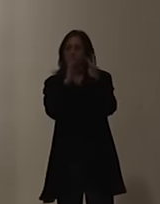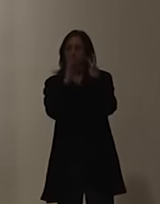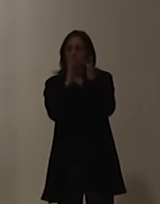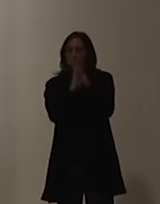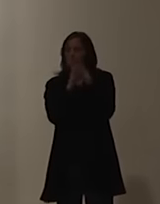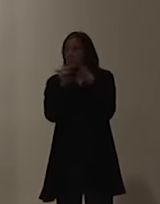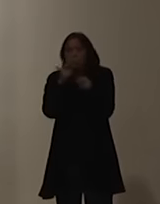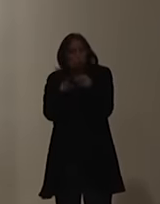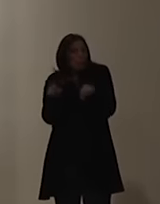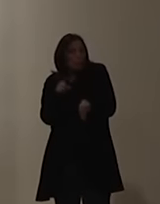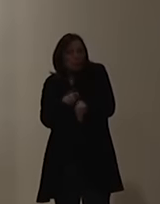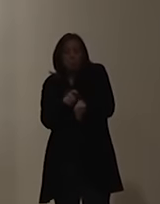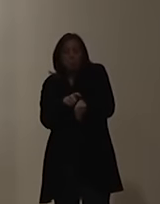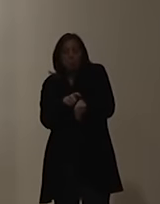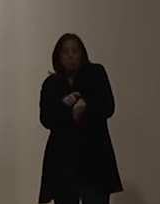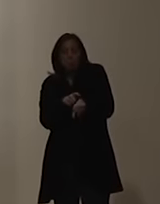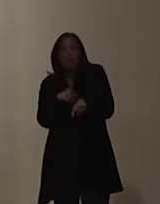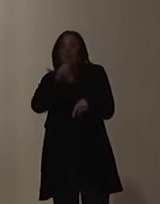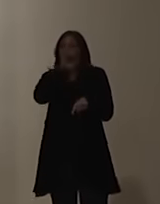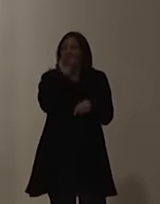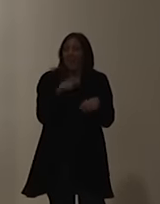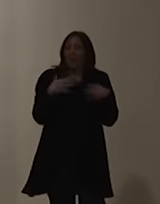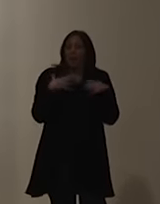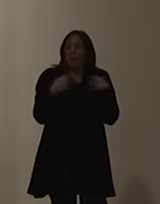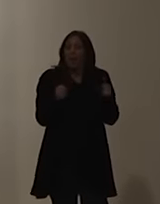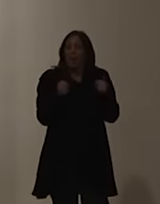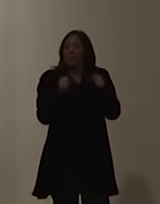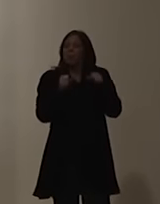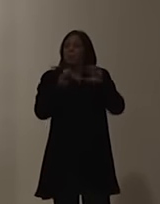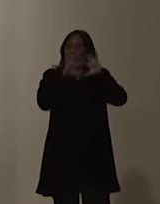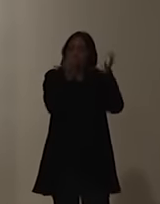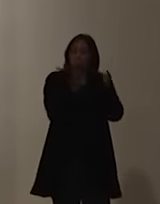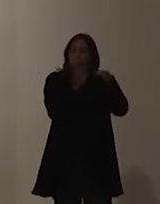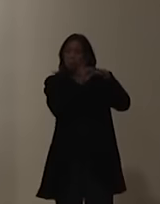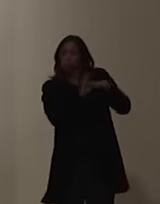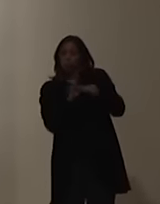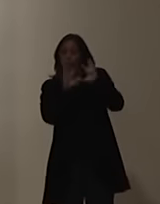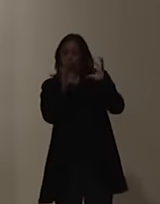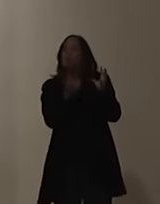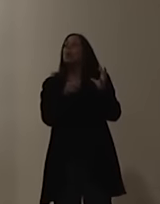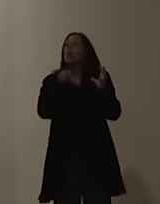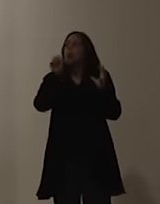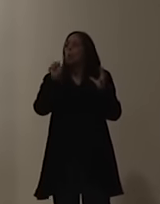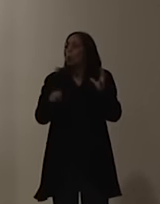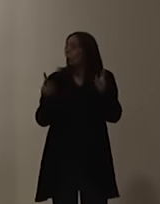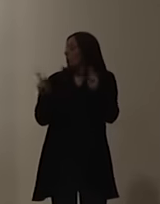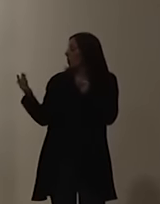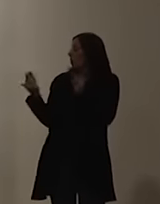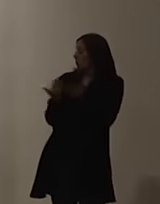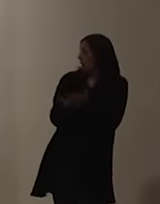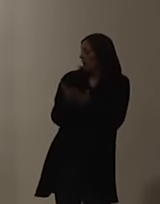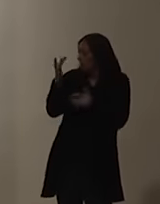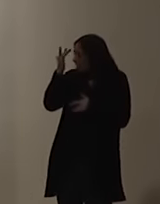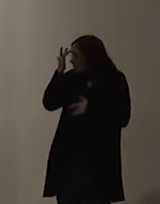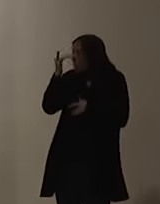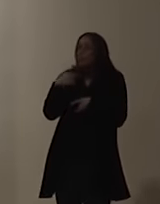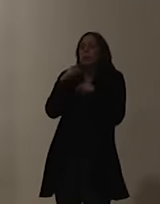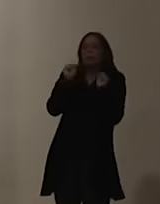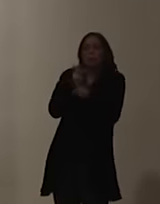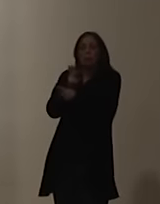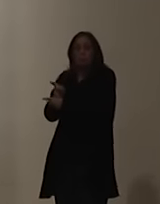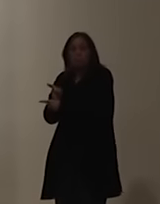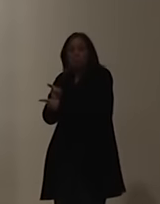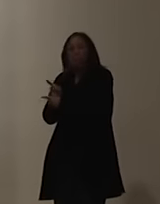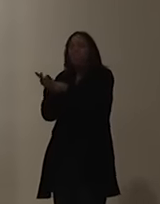of a health system that could do a lot to stop an illness and to take care of people, both. I